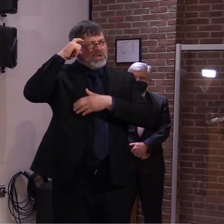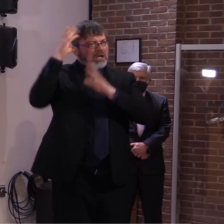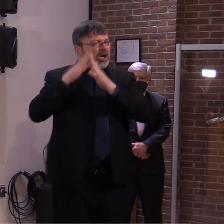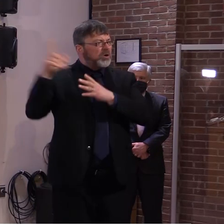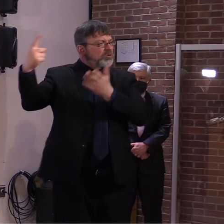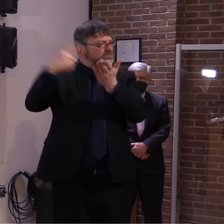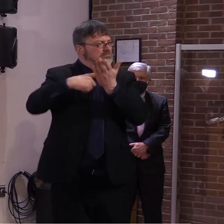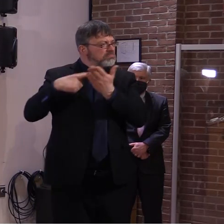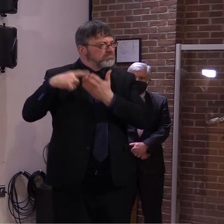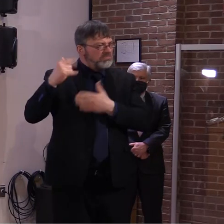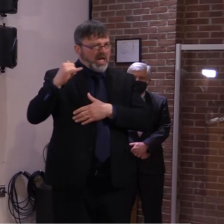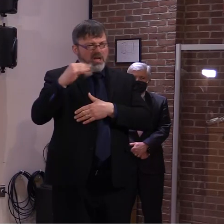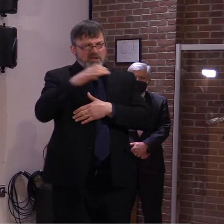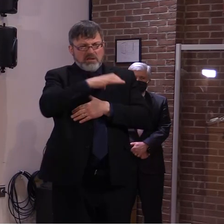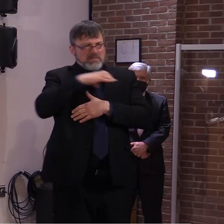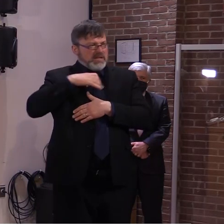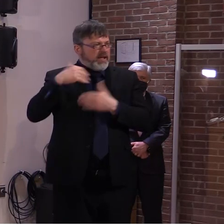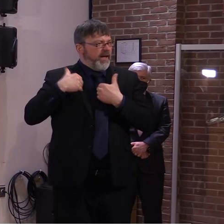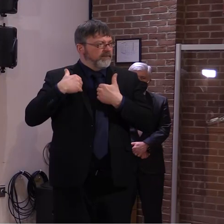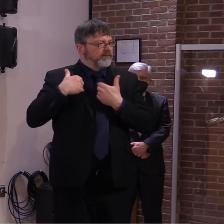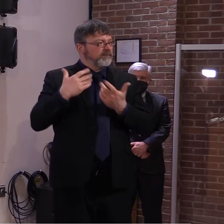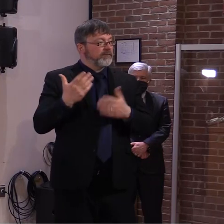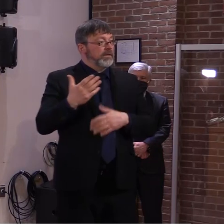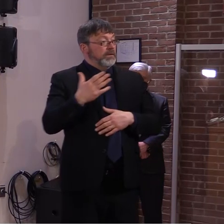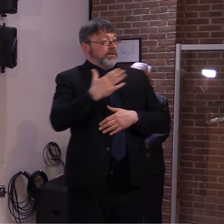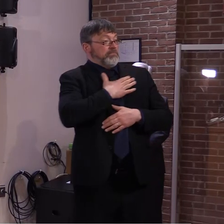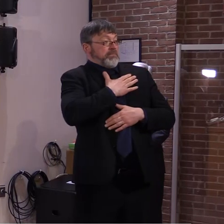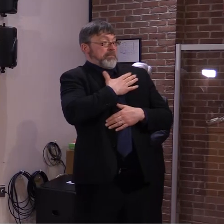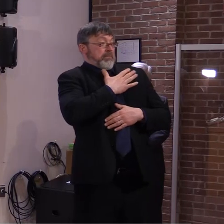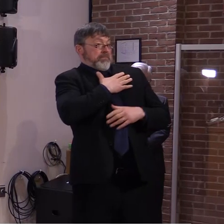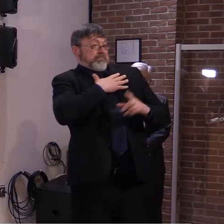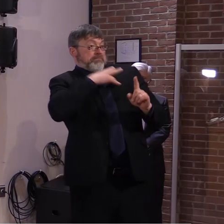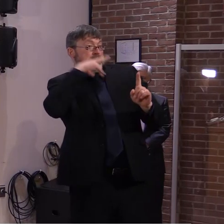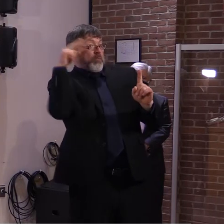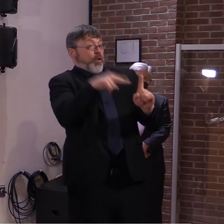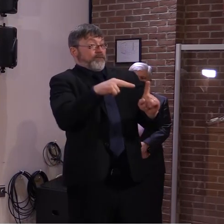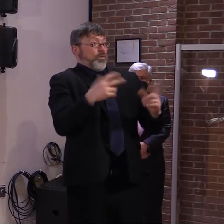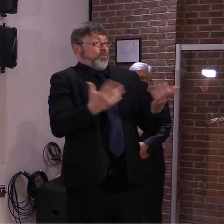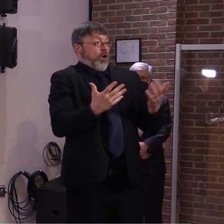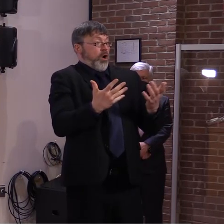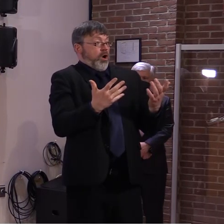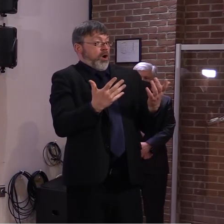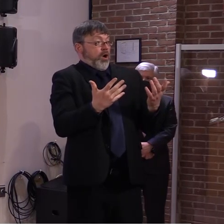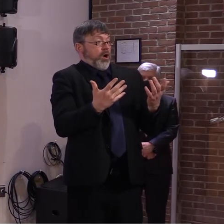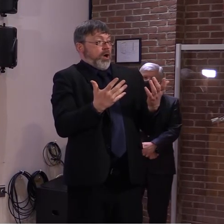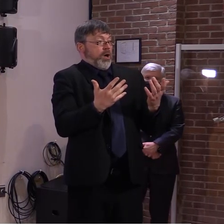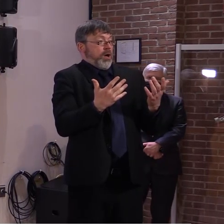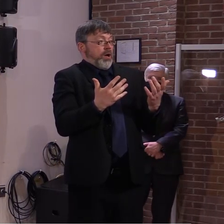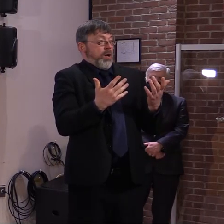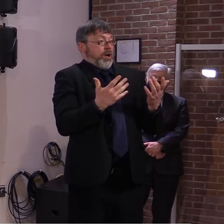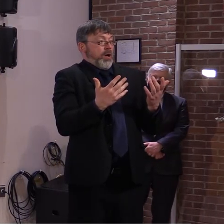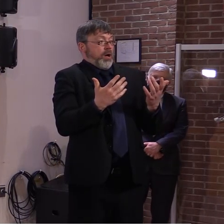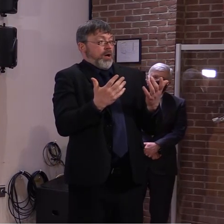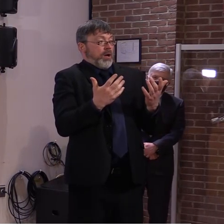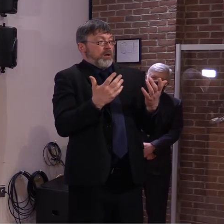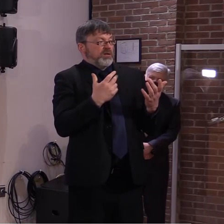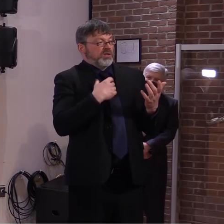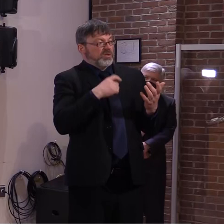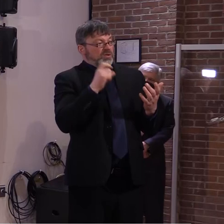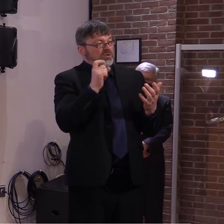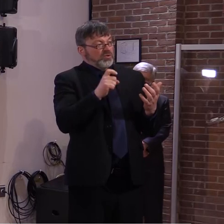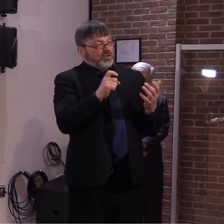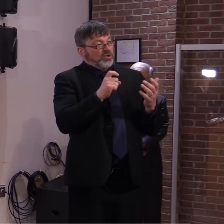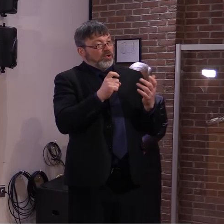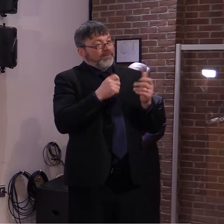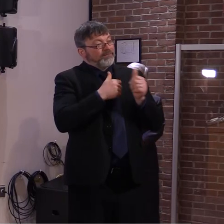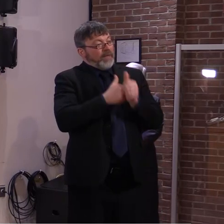My personal preference is that we continue to adhere to some of our traditions. We do